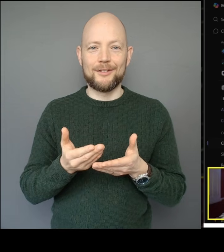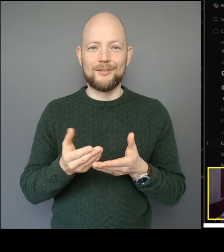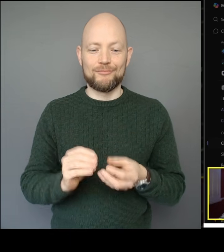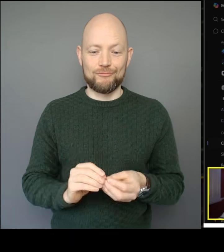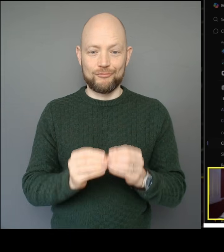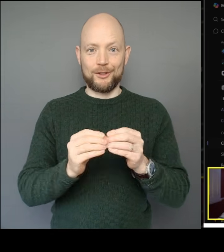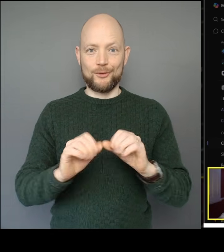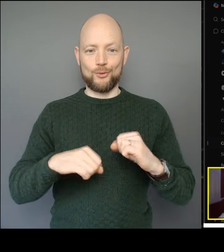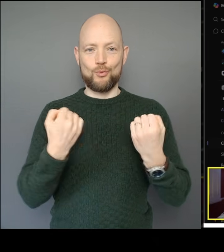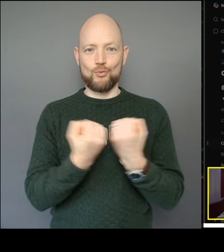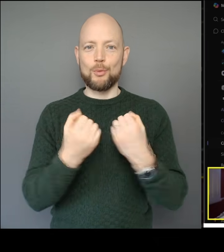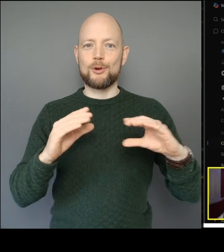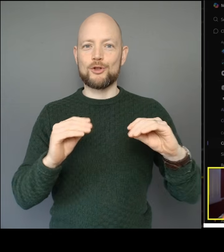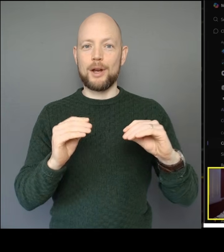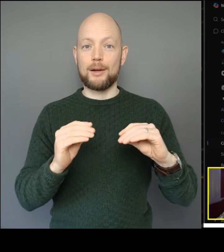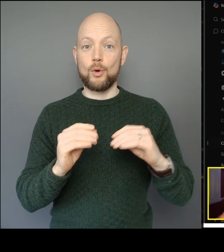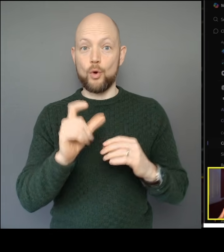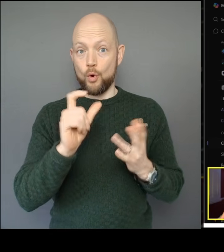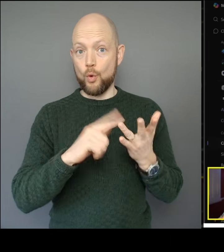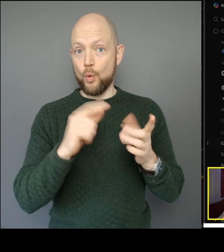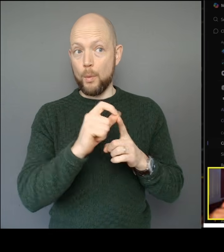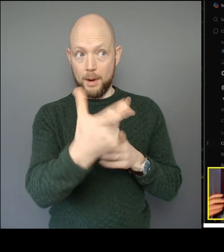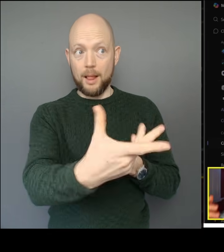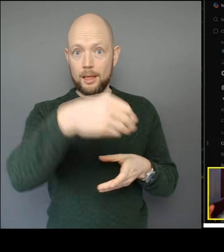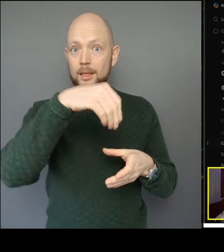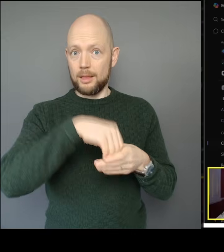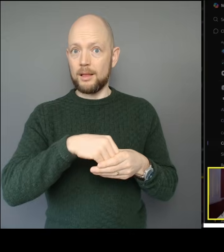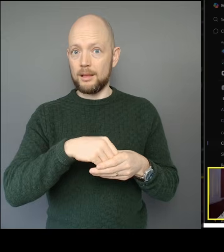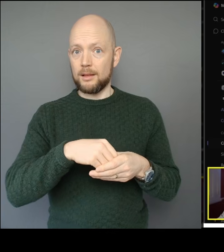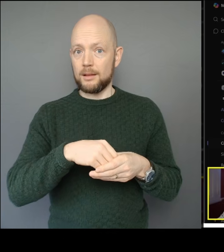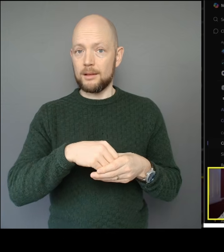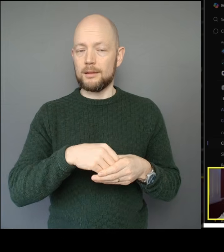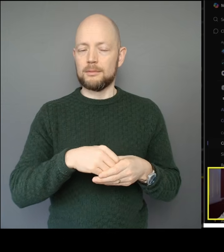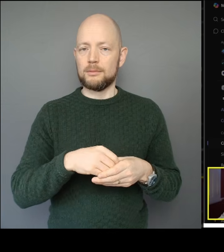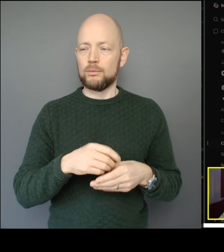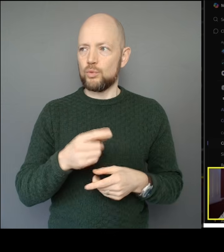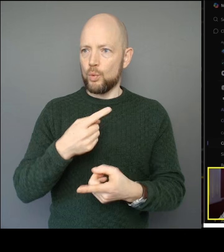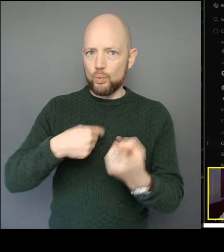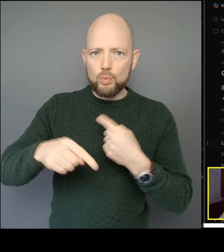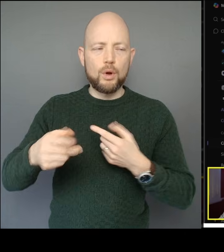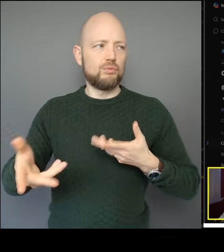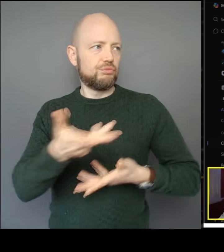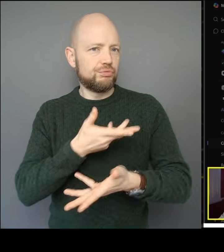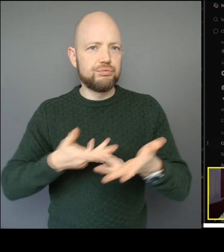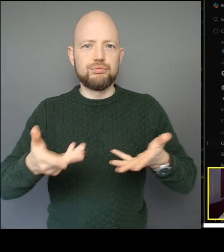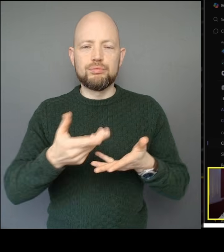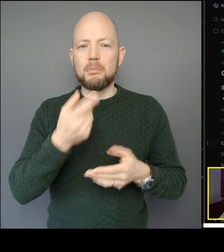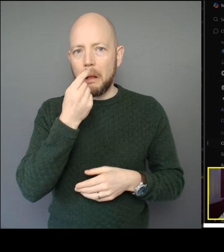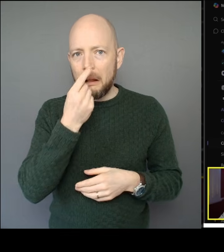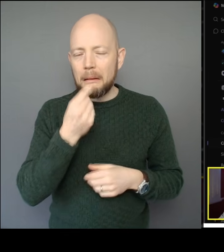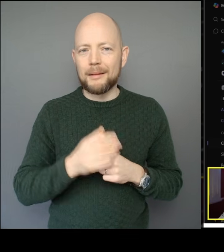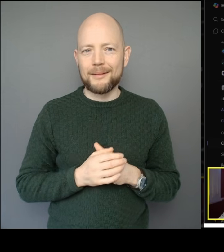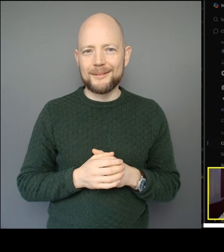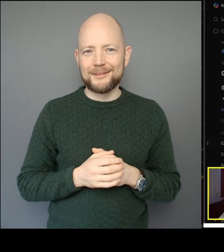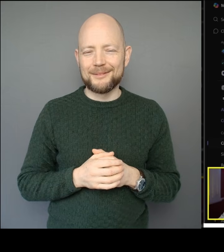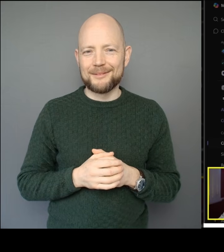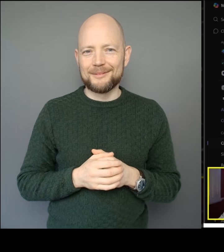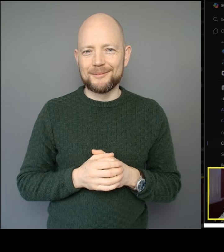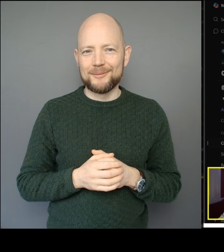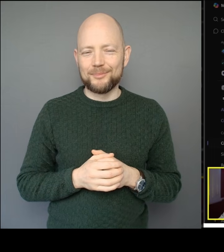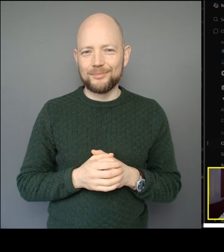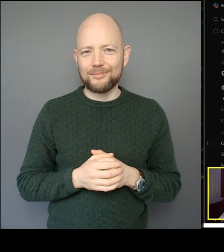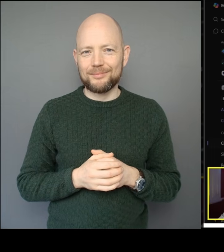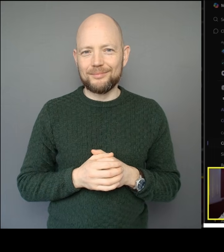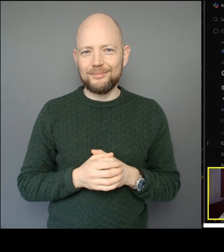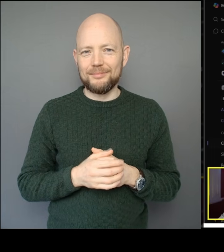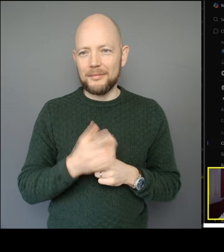chat along with Copilot so that we can all collaborate with AI in the mix. I can even select how many messages I want to drop in to